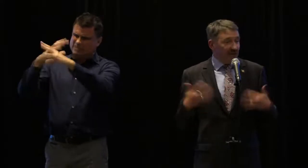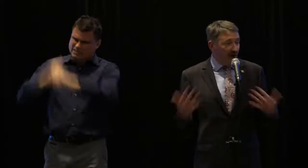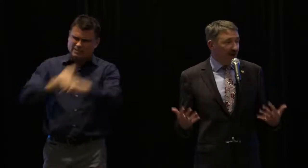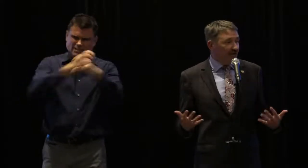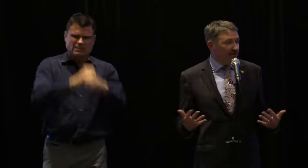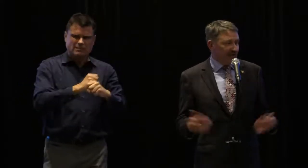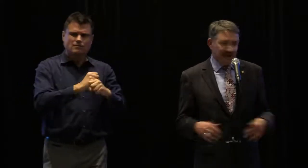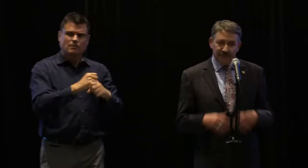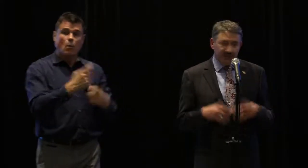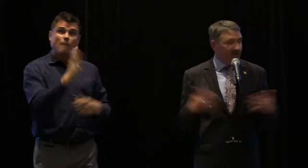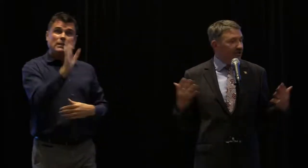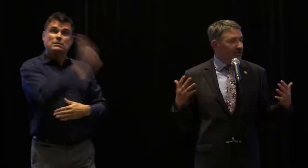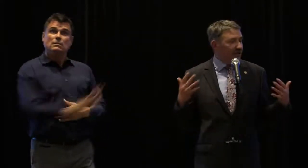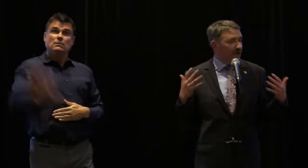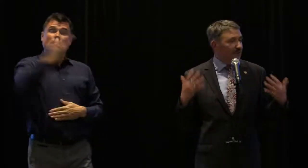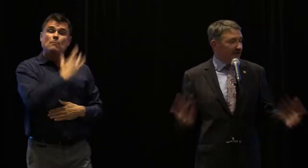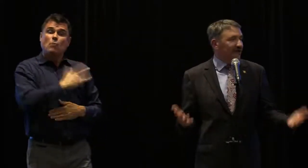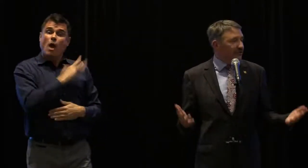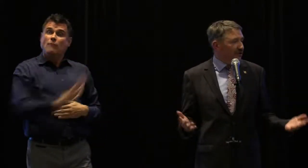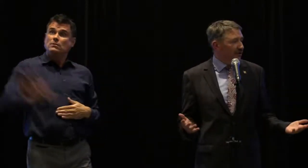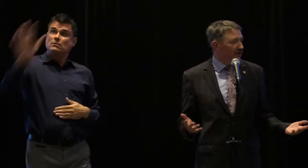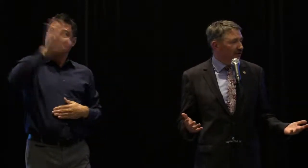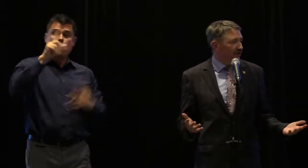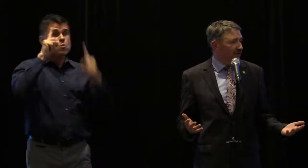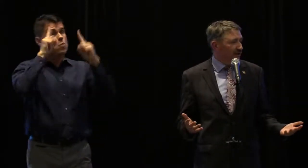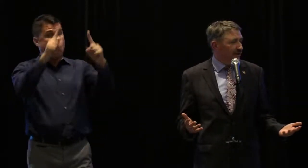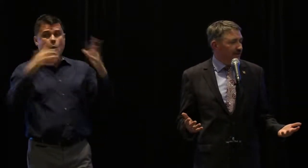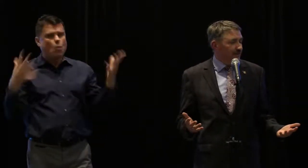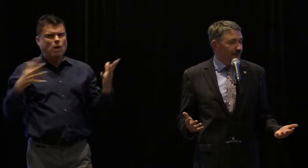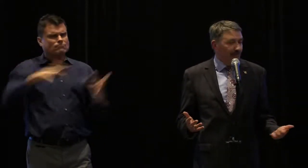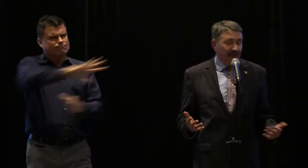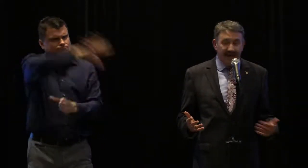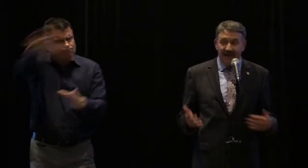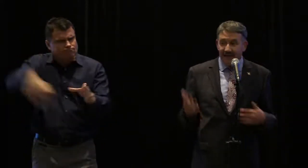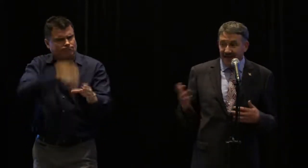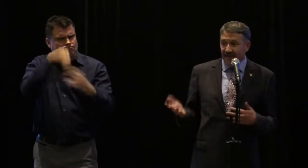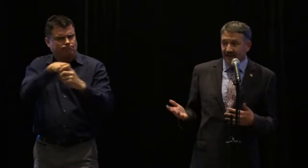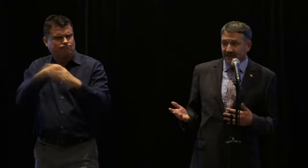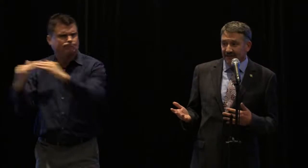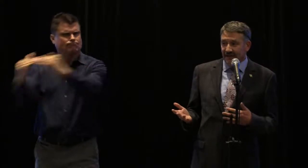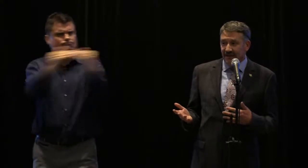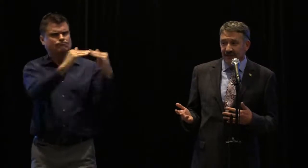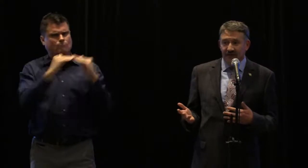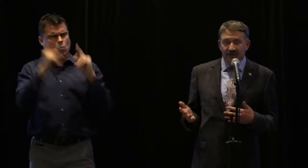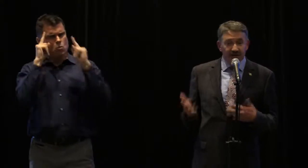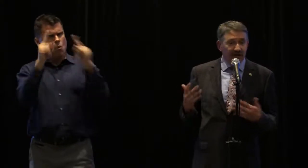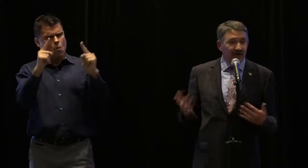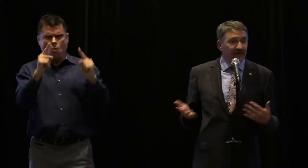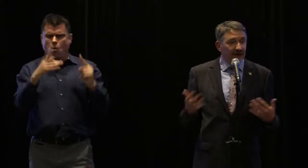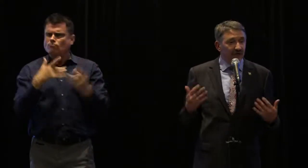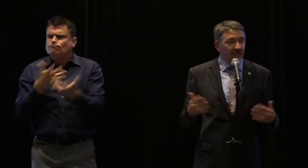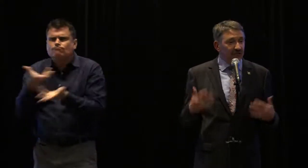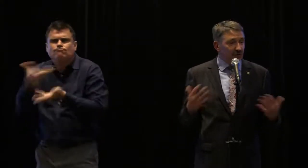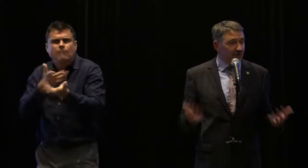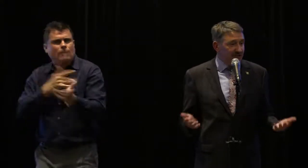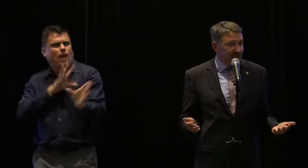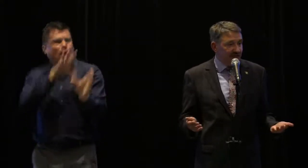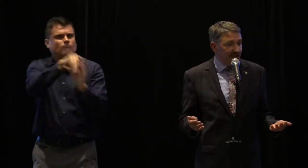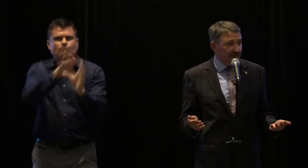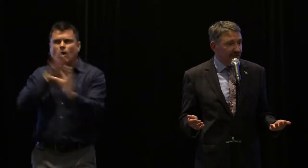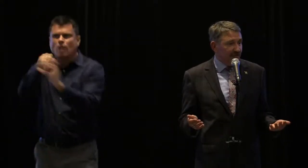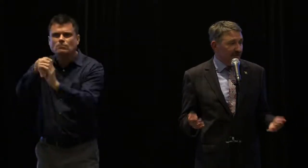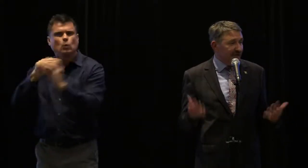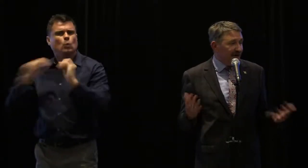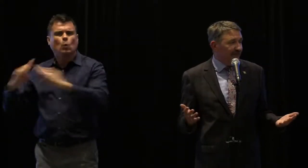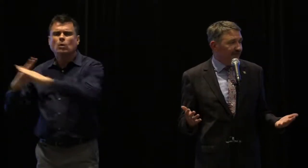everyone belongs and reaches their potential. And I thank the Greater Vancouver